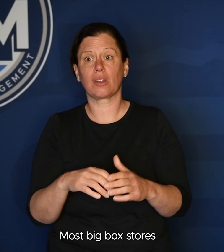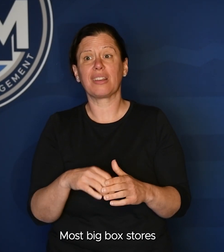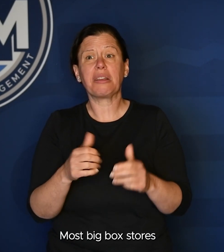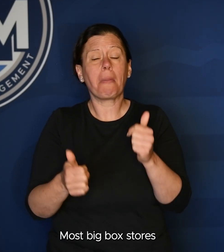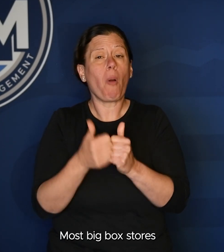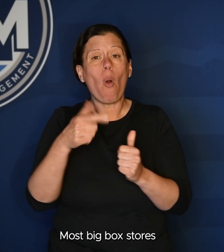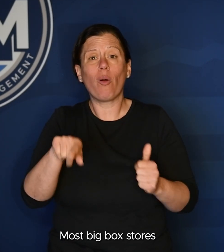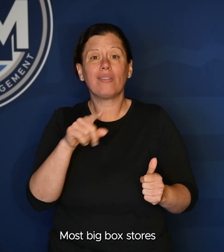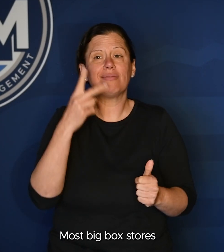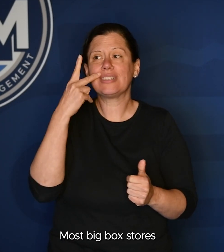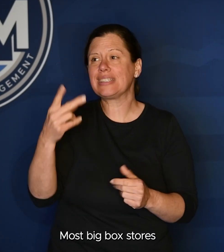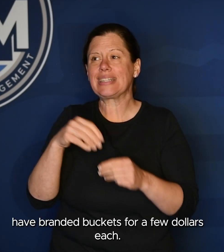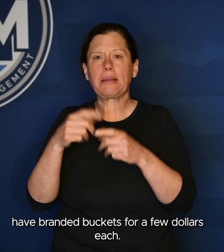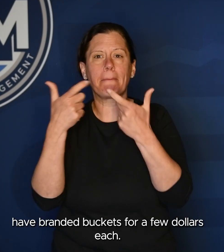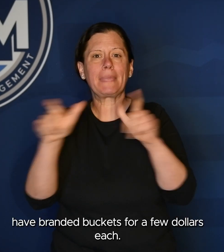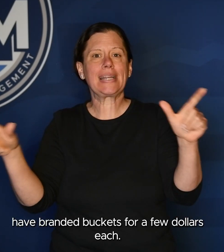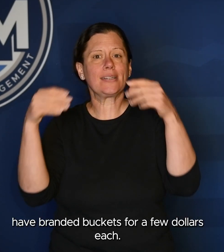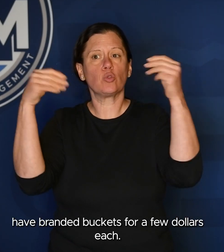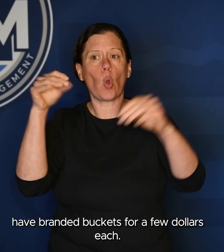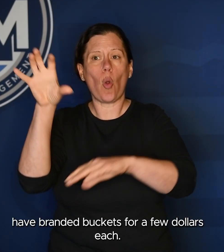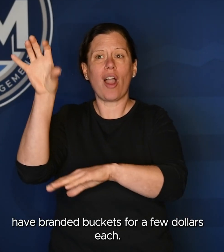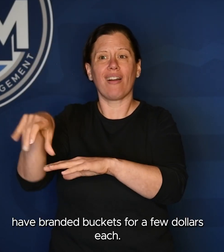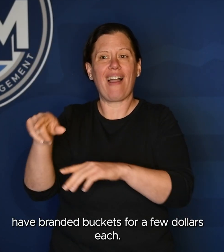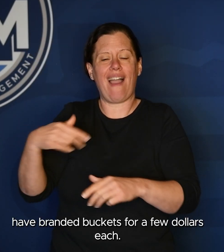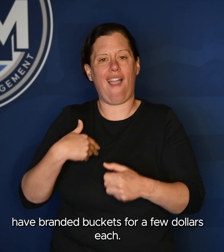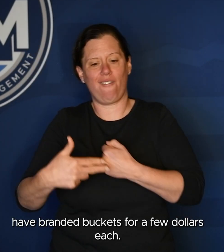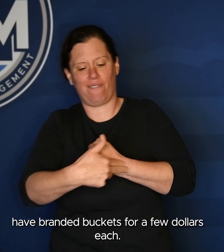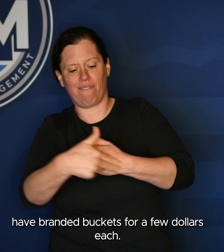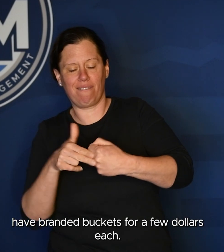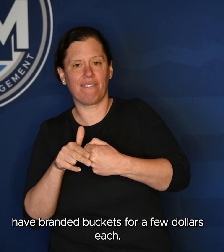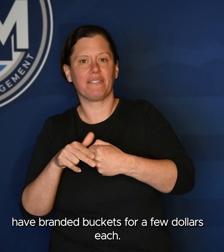Most big box stores have branded buckets for a few dollars each.